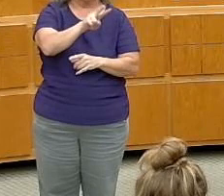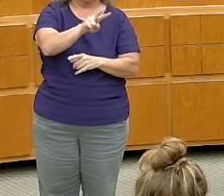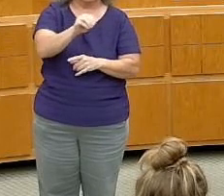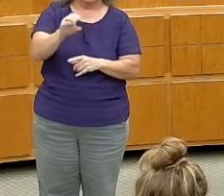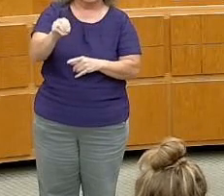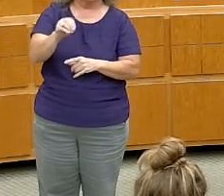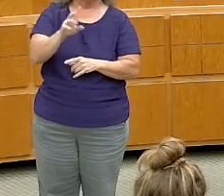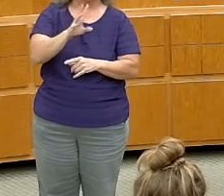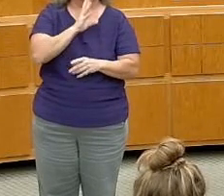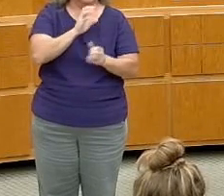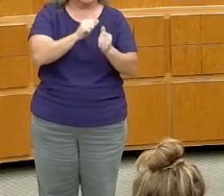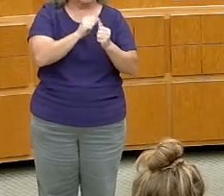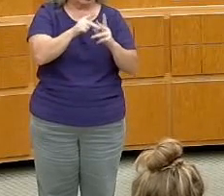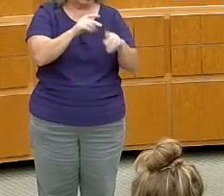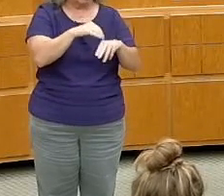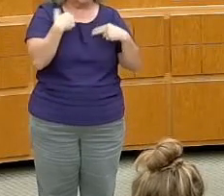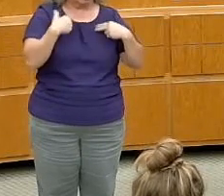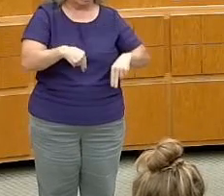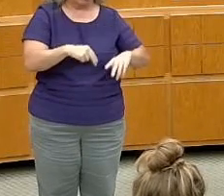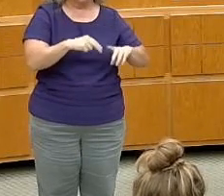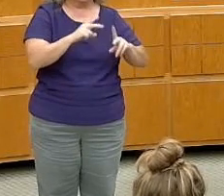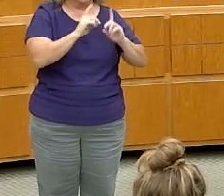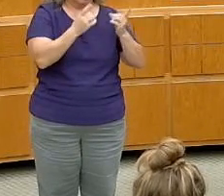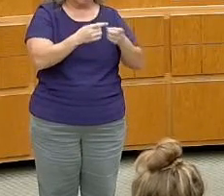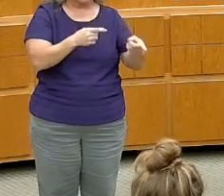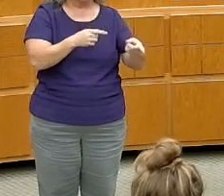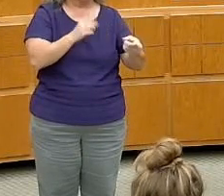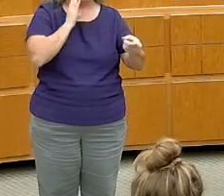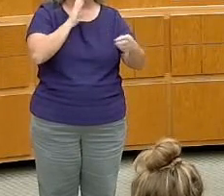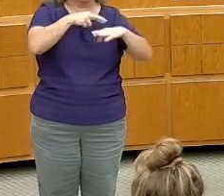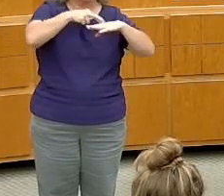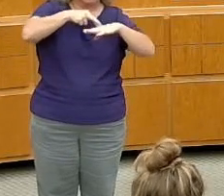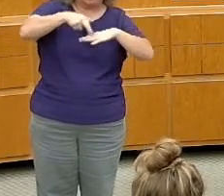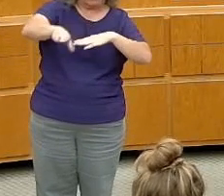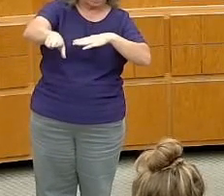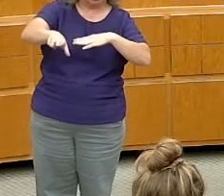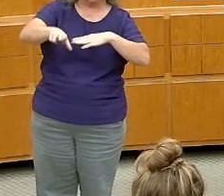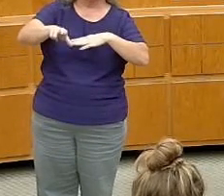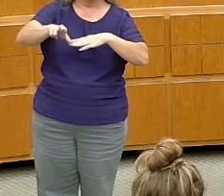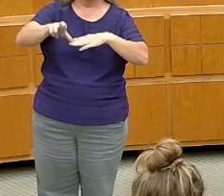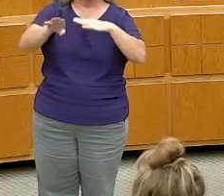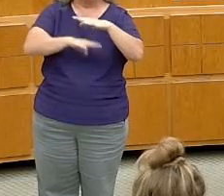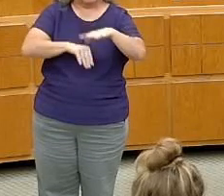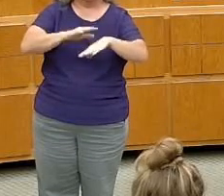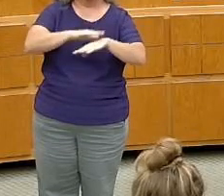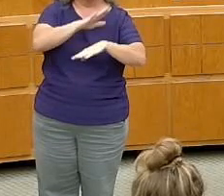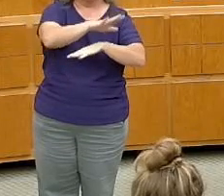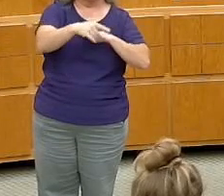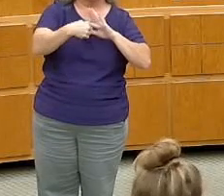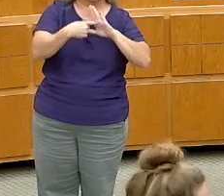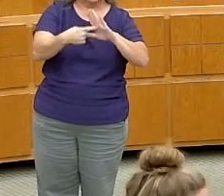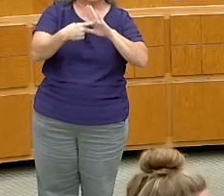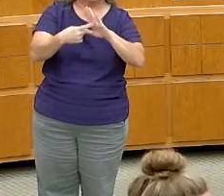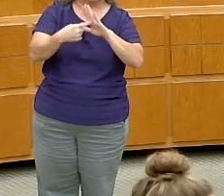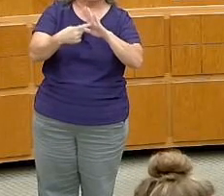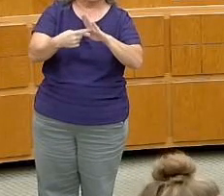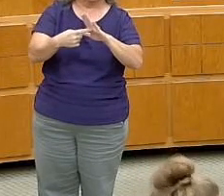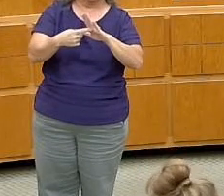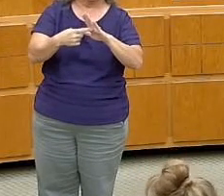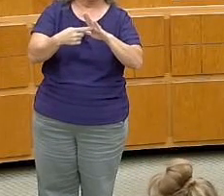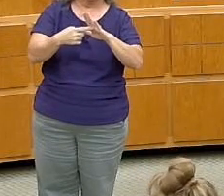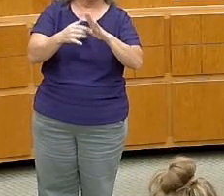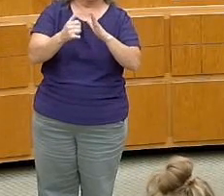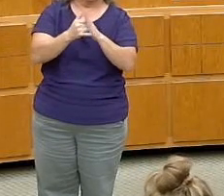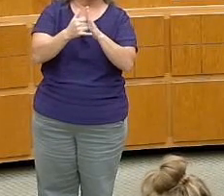person at the health authority, they will refer you down the line based upon the symptoms that you are